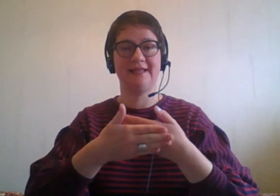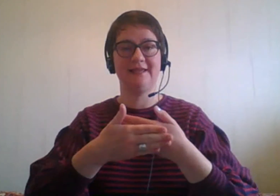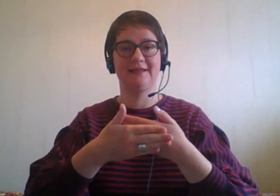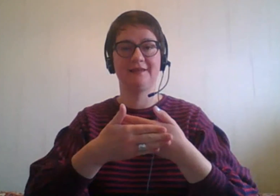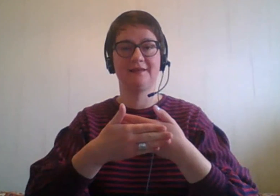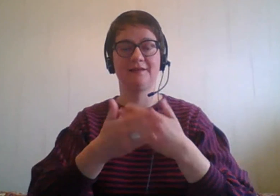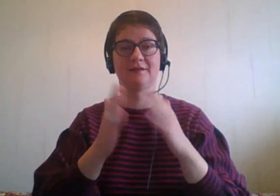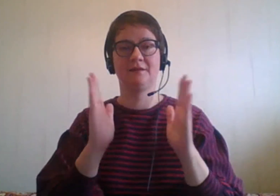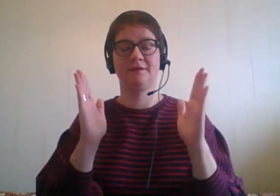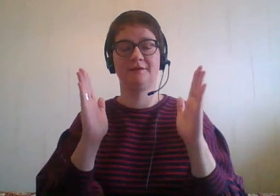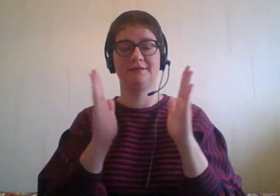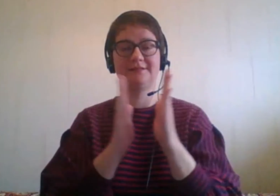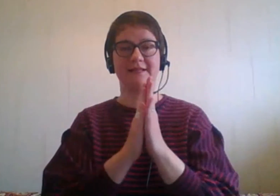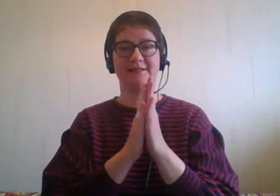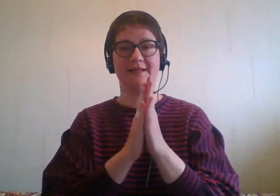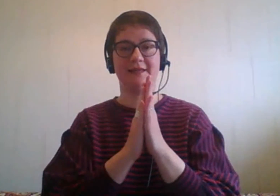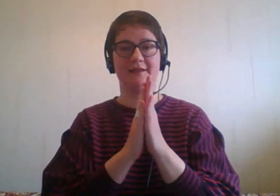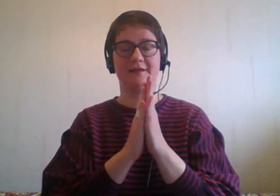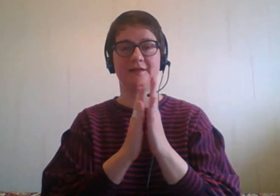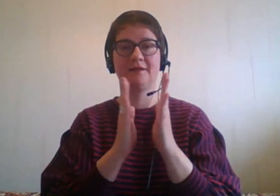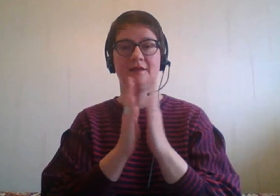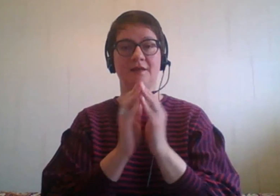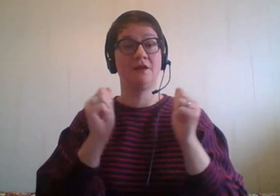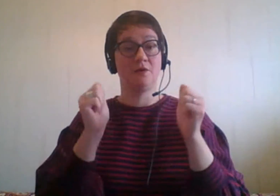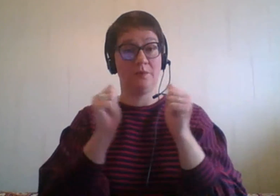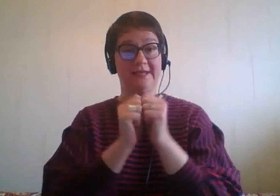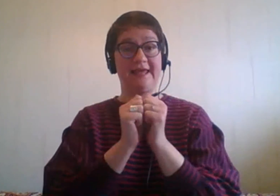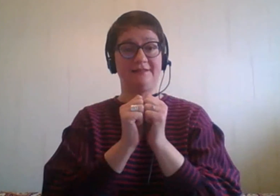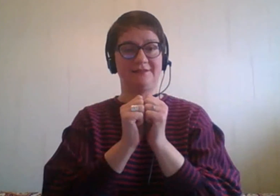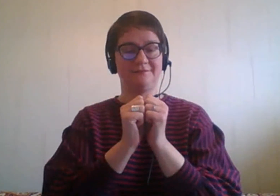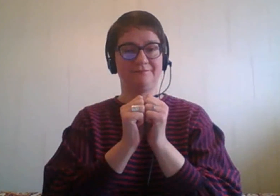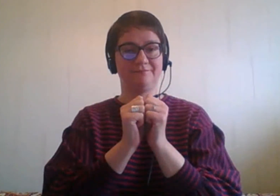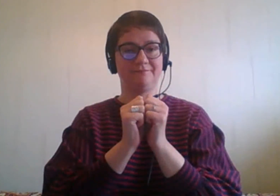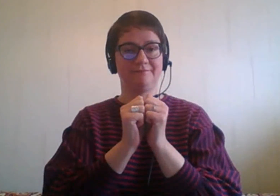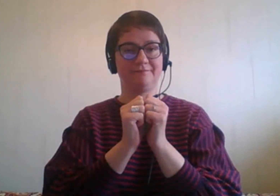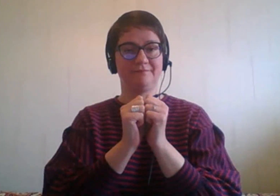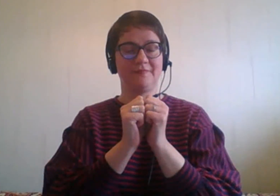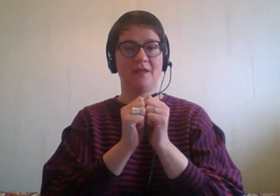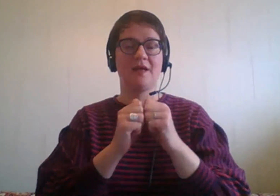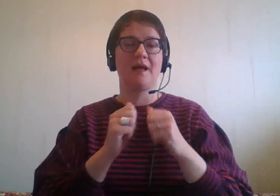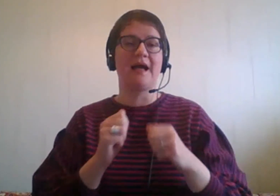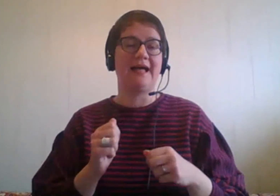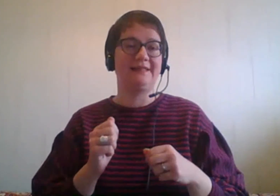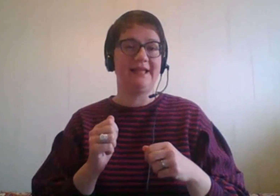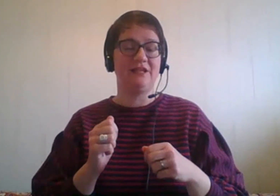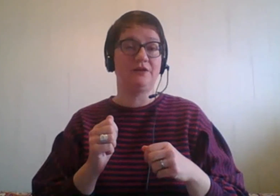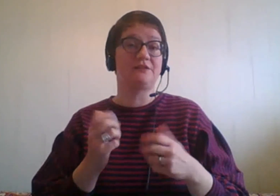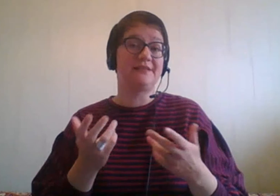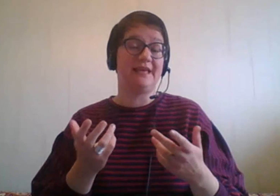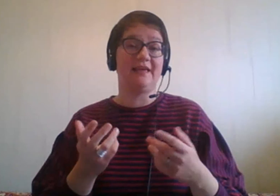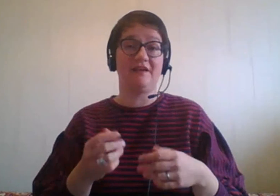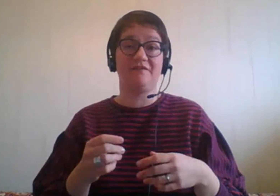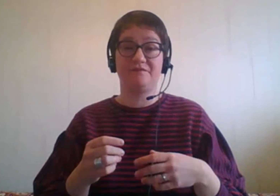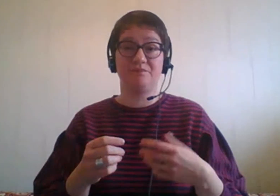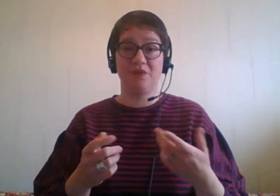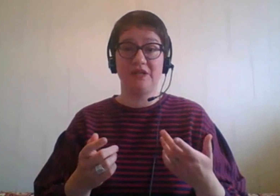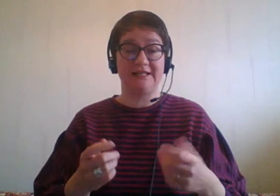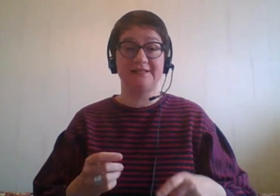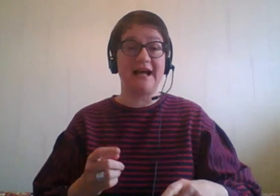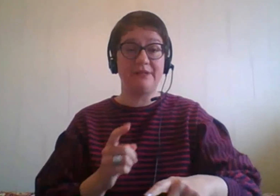Saturday, Sunday, weekend. And then you could say, if you need a